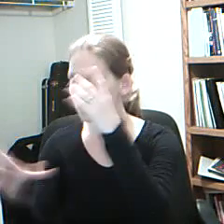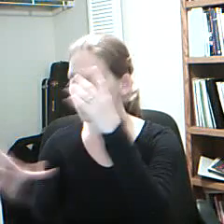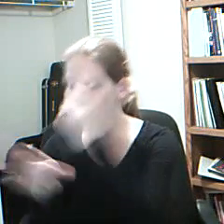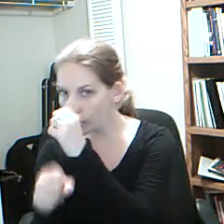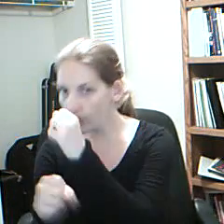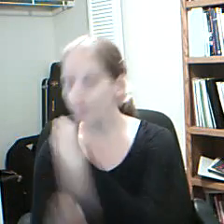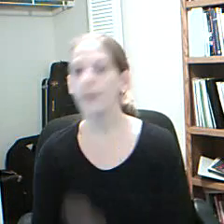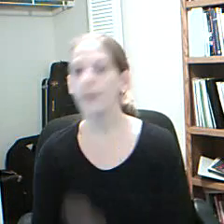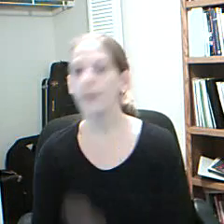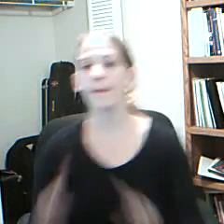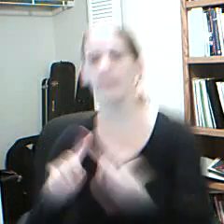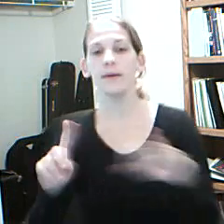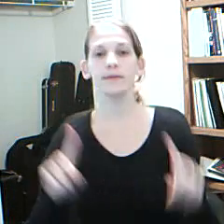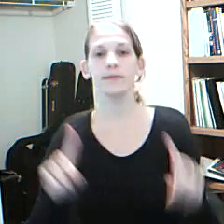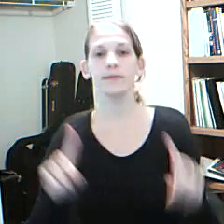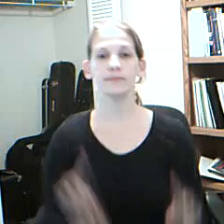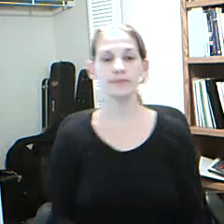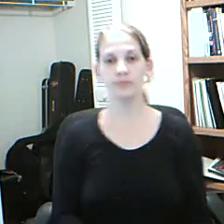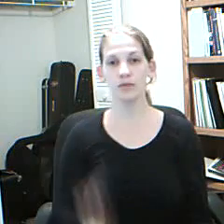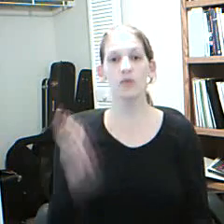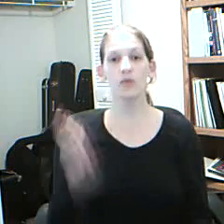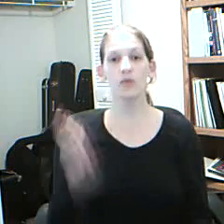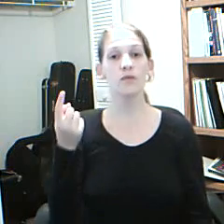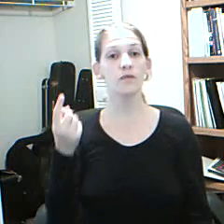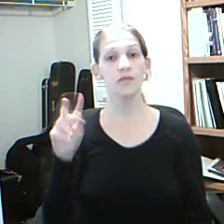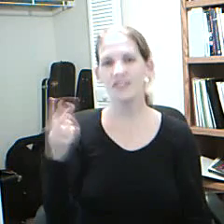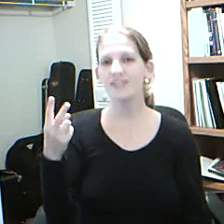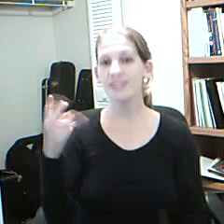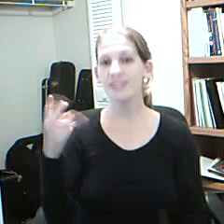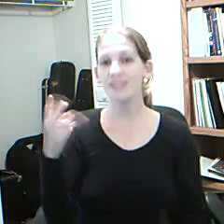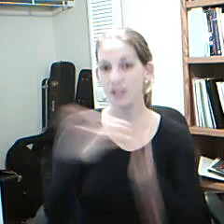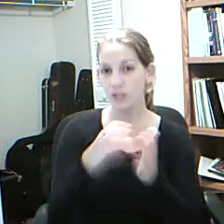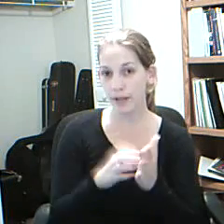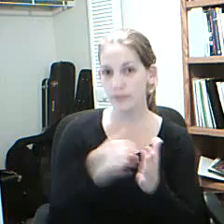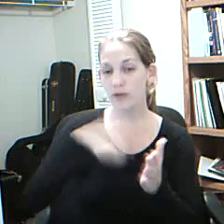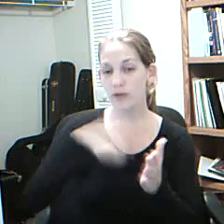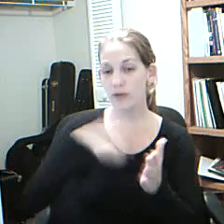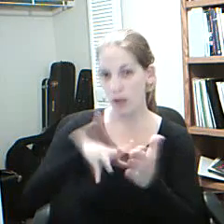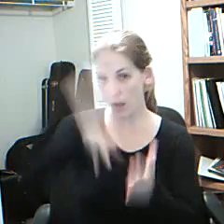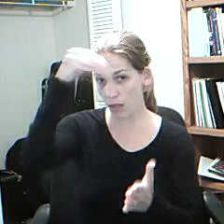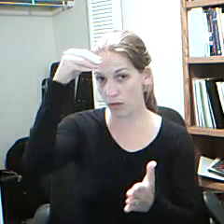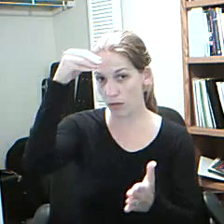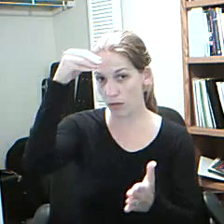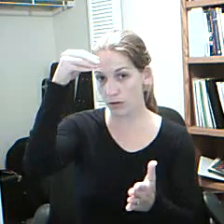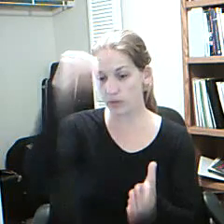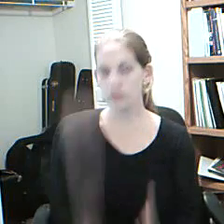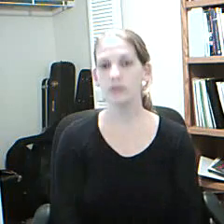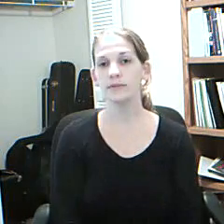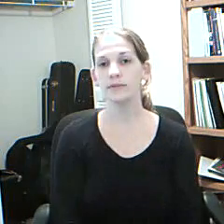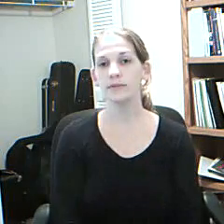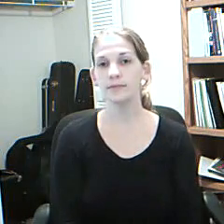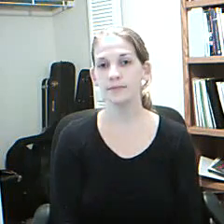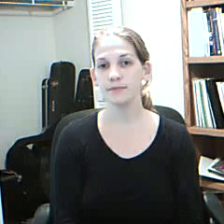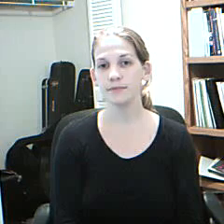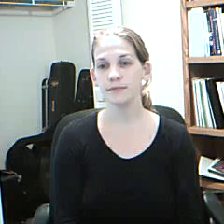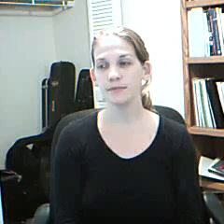few chapters is, you know what? There's a lot of things in our life that can be robbing us of our